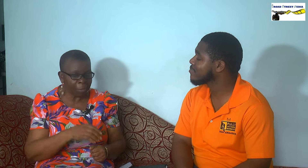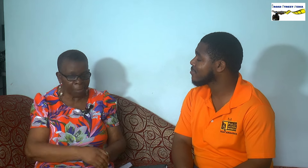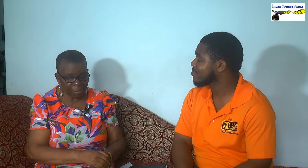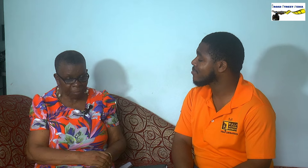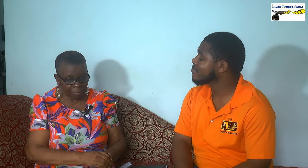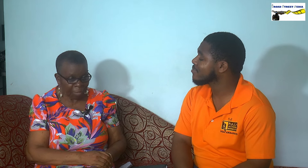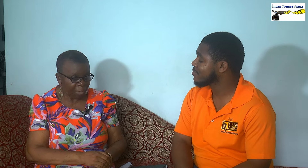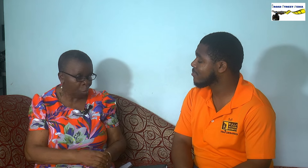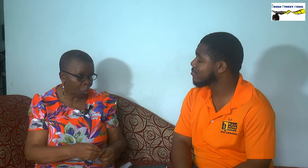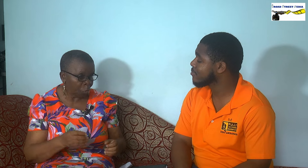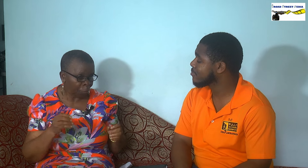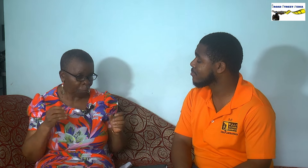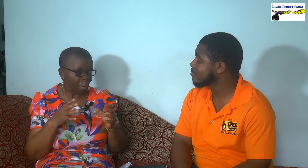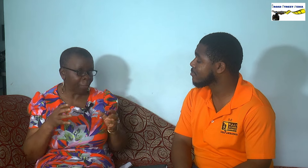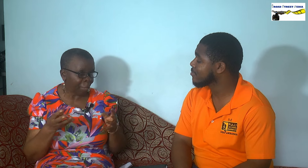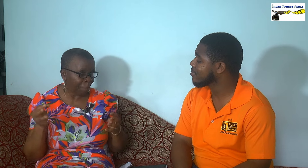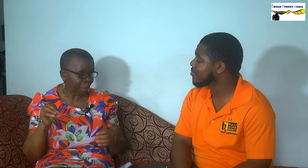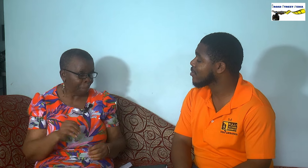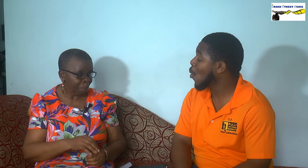Mohammed. He used to frighten them.